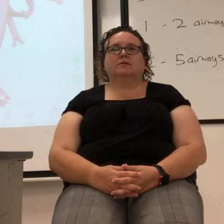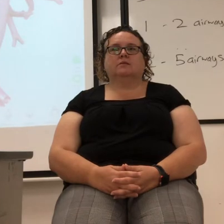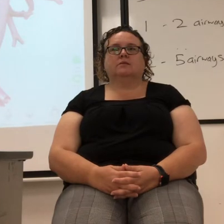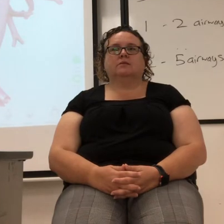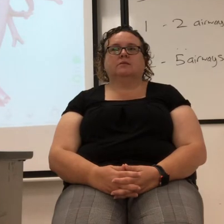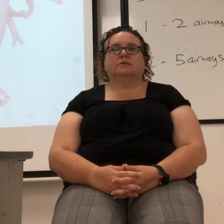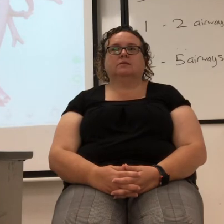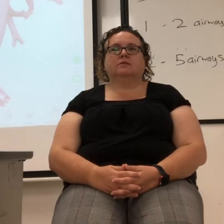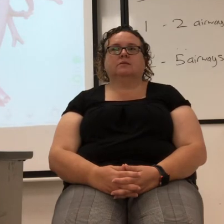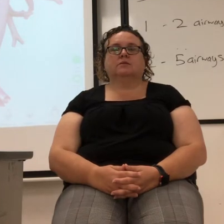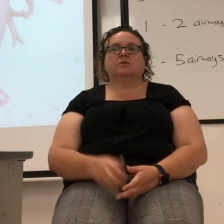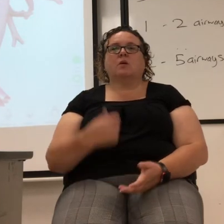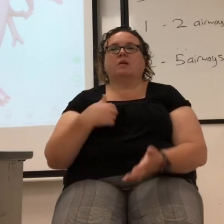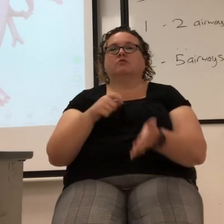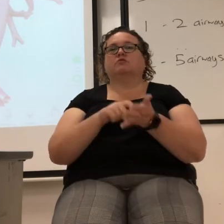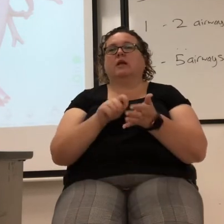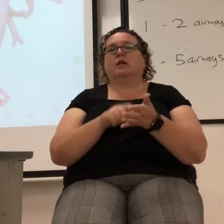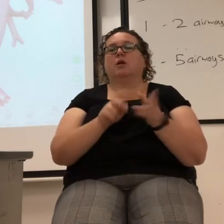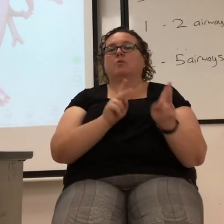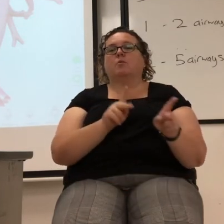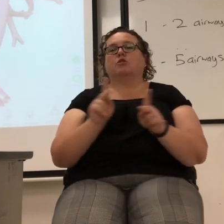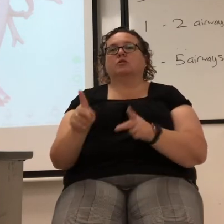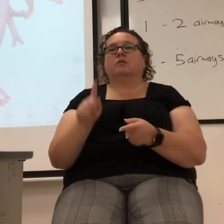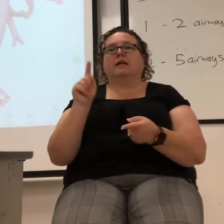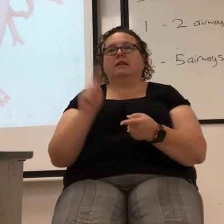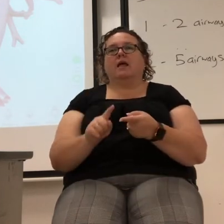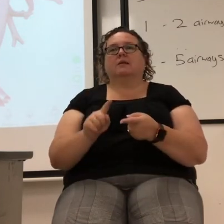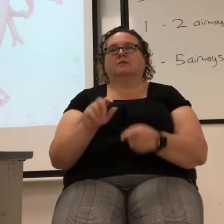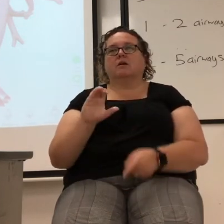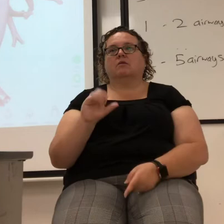So I'm just writing proportionally less cartilage.